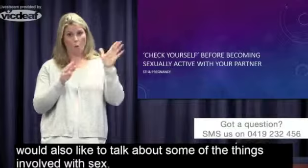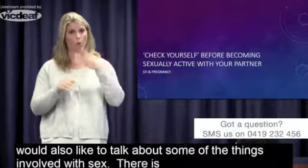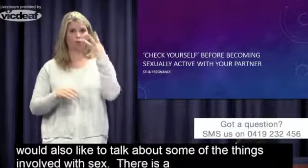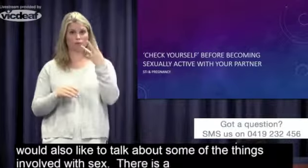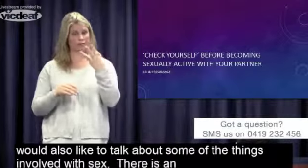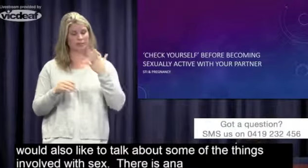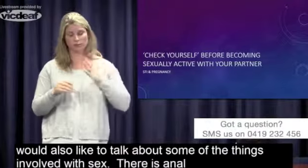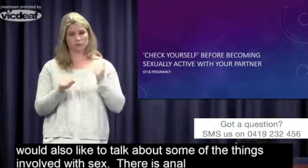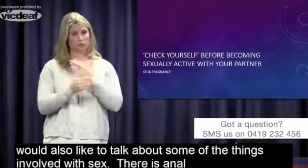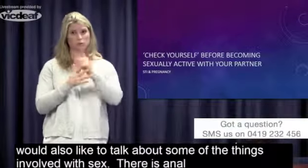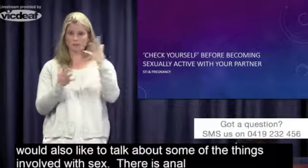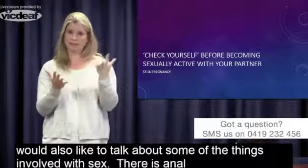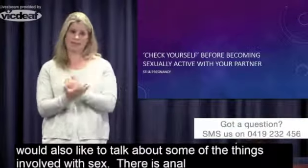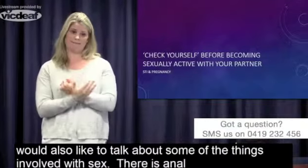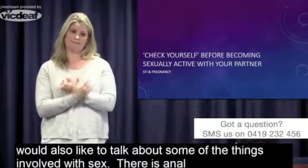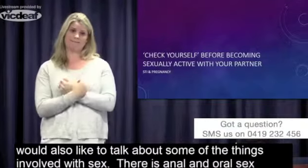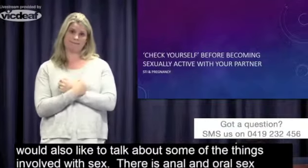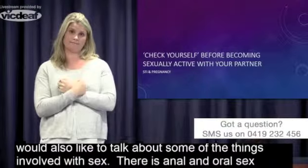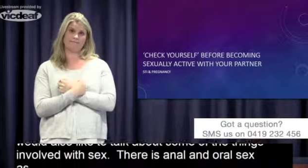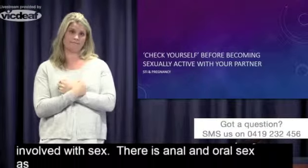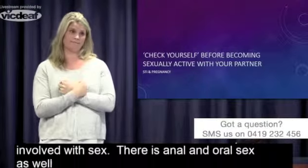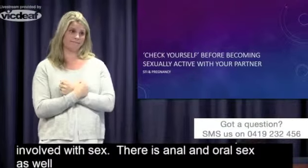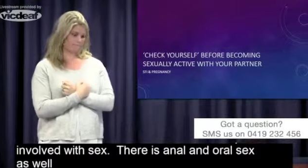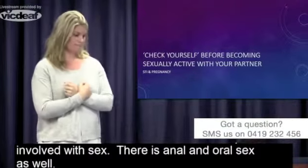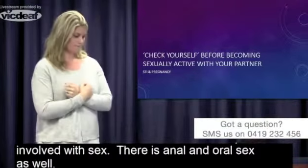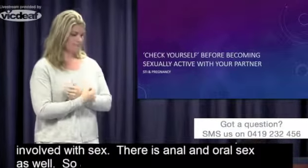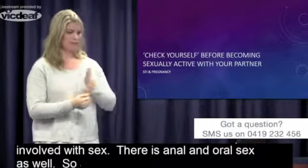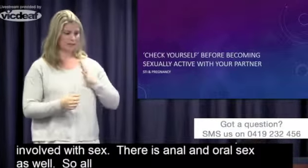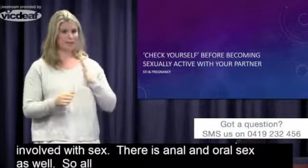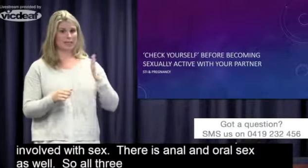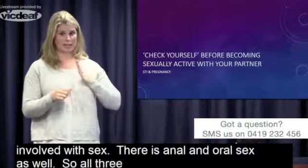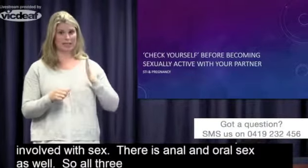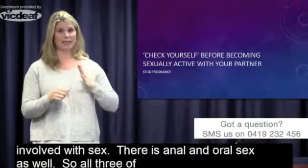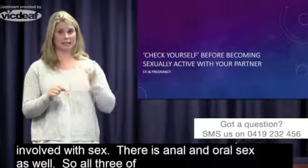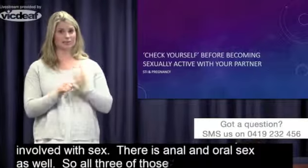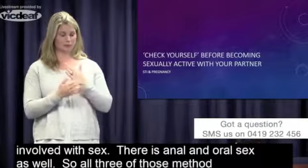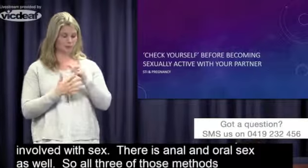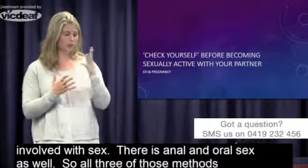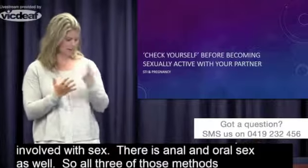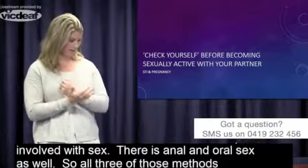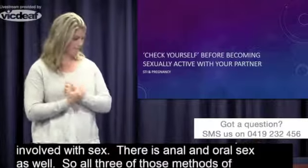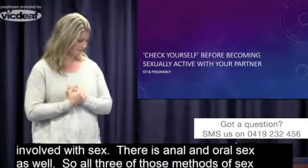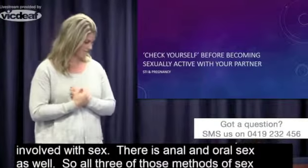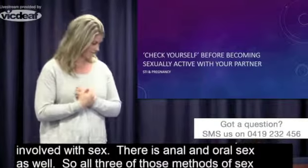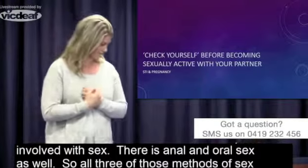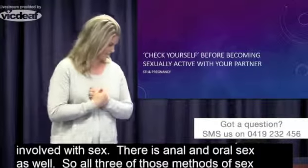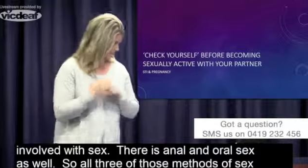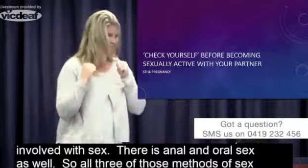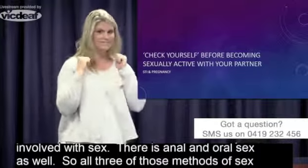well. So all 3 of those methods of sex, it's really important that you use protection and